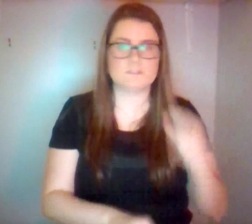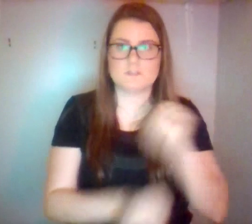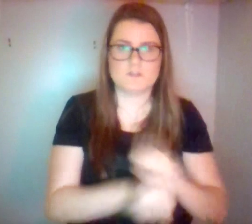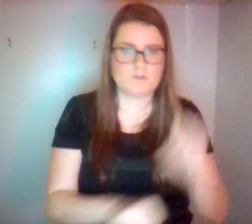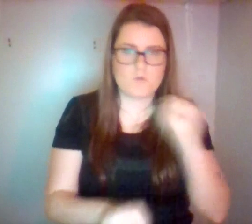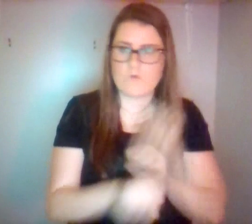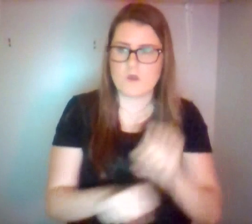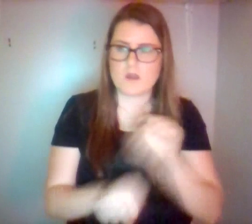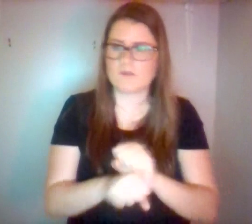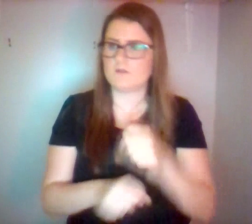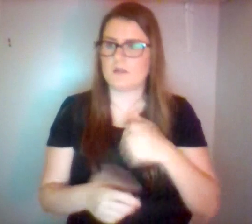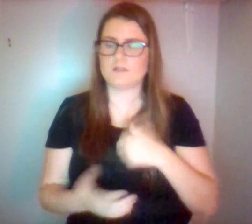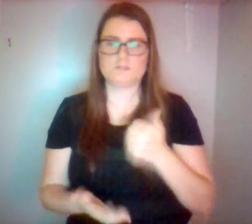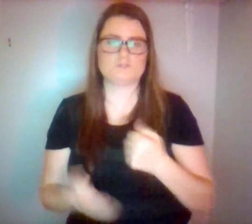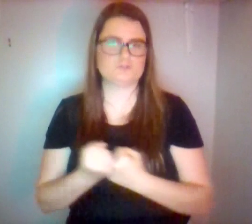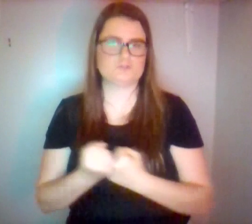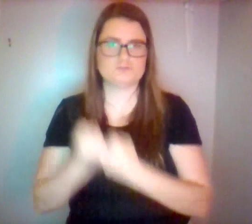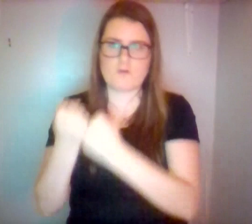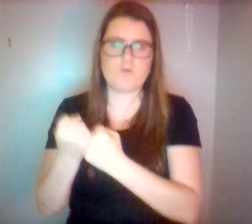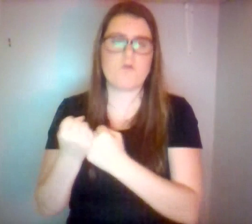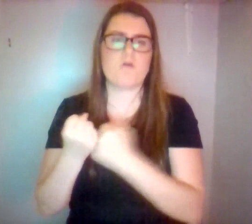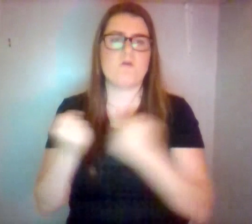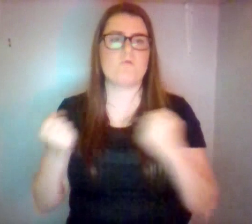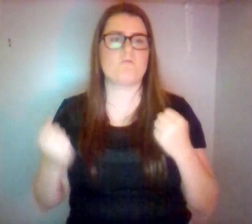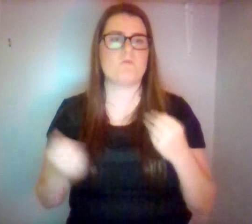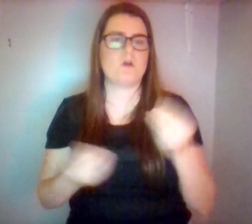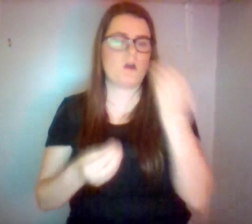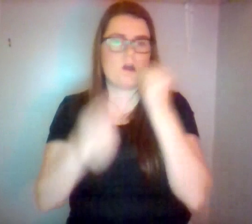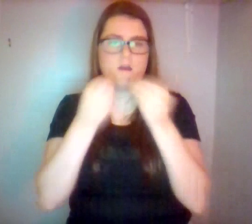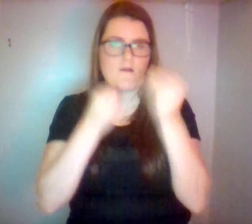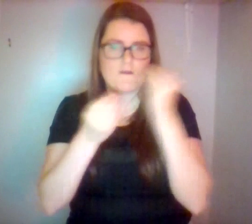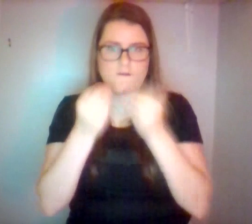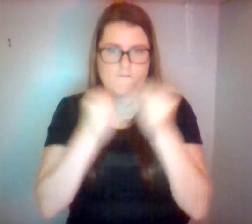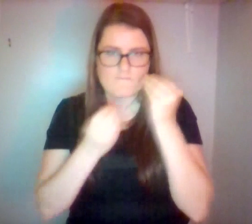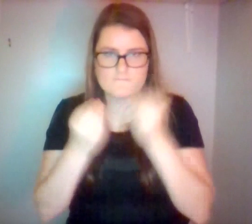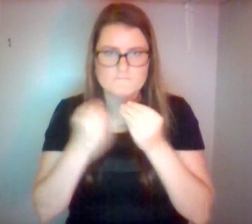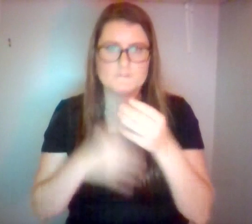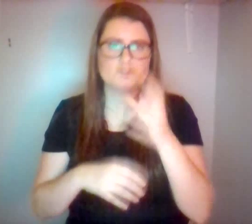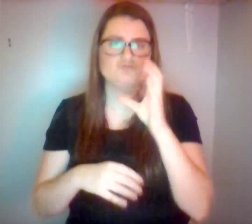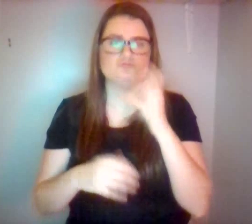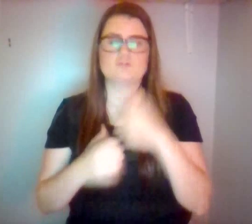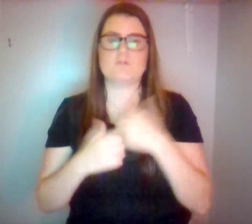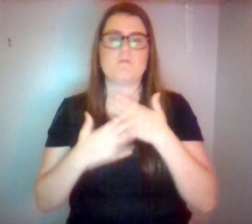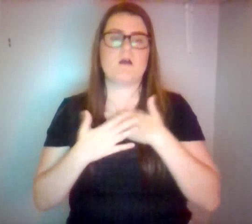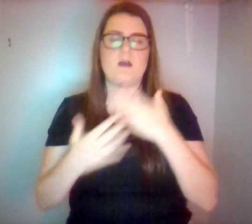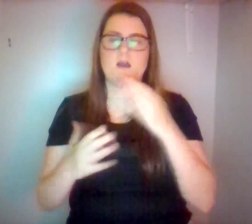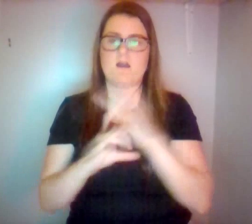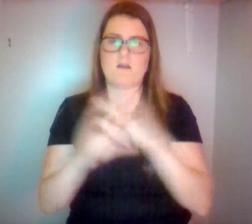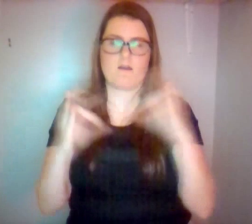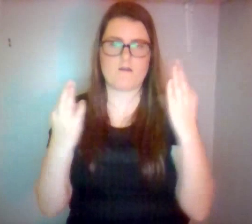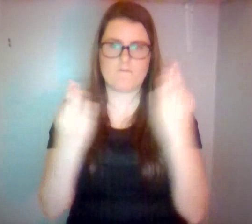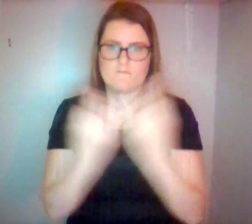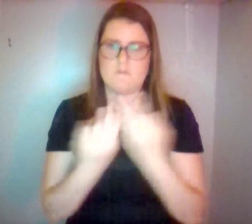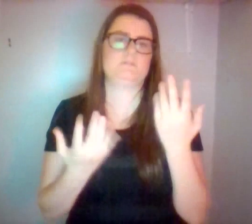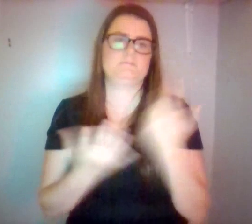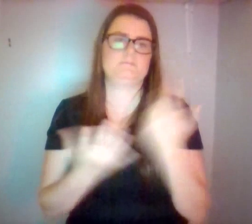my family. And one solitary door opened up, a temporary